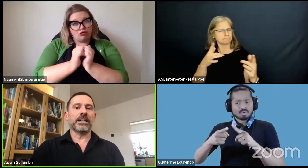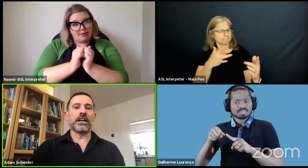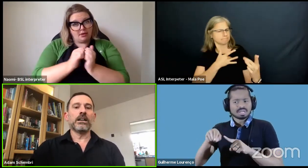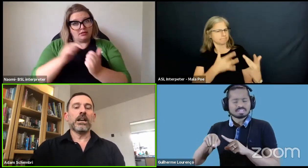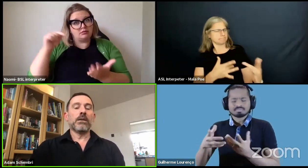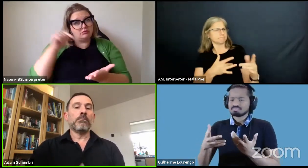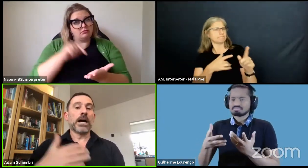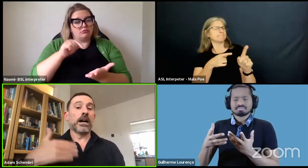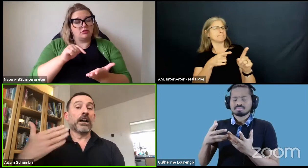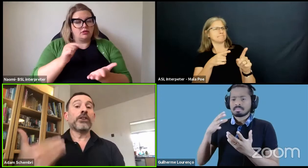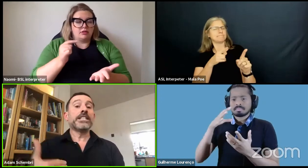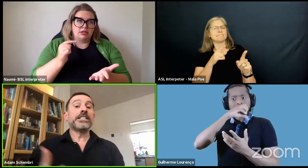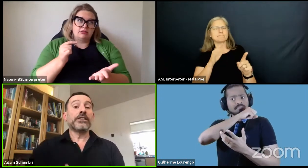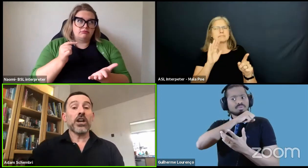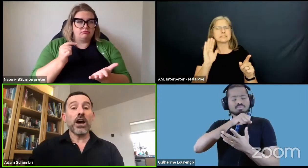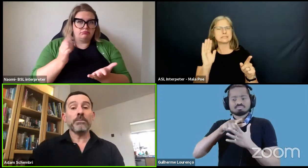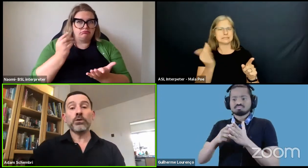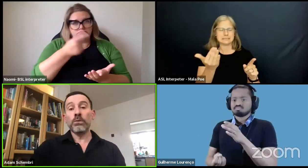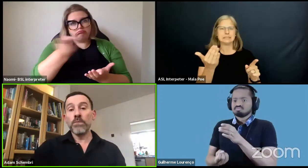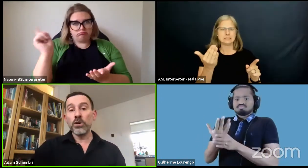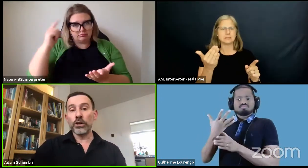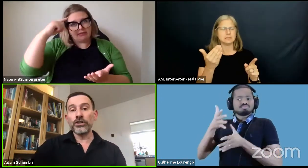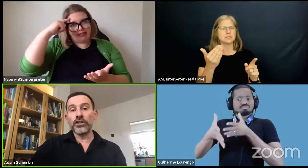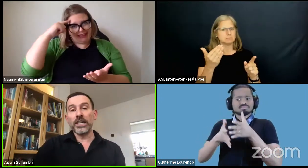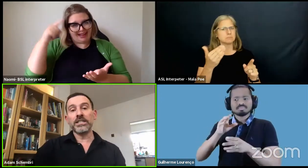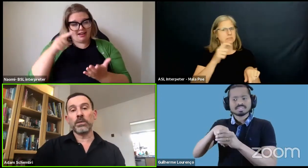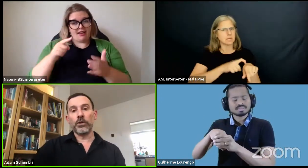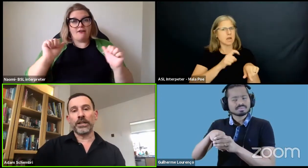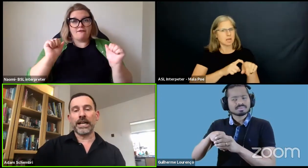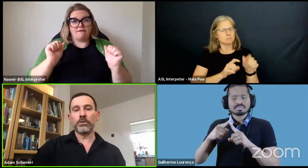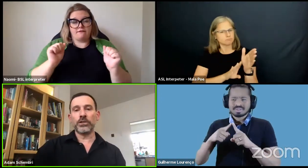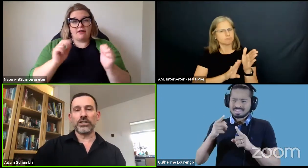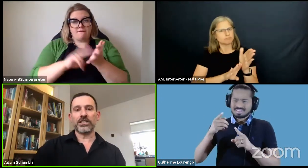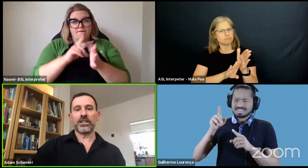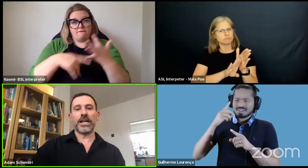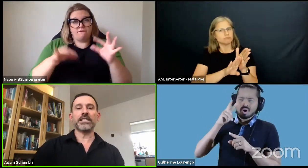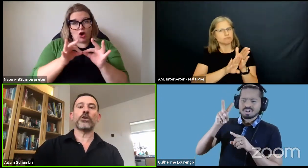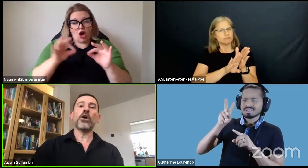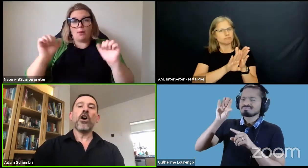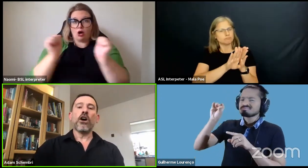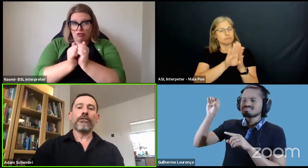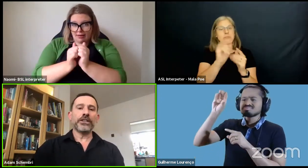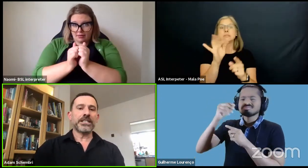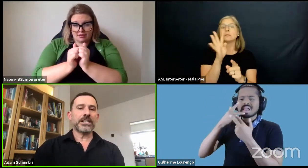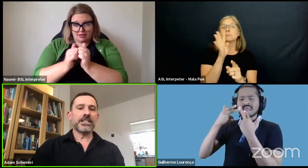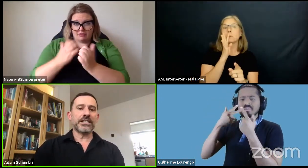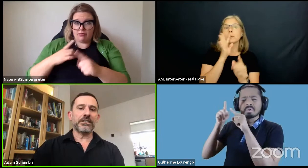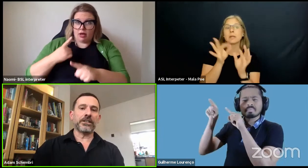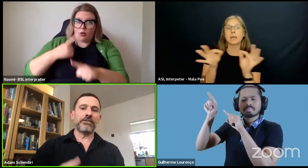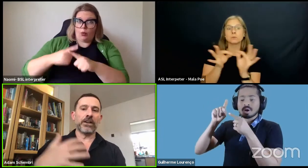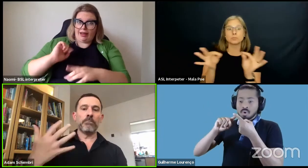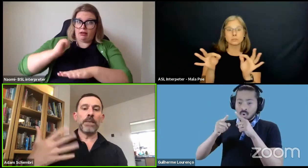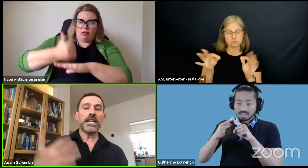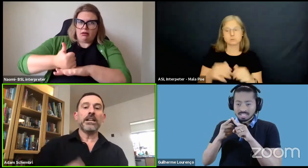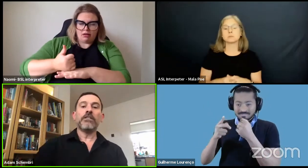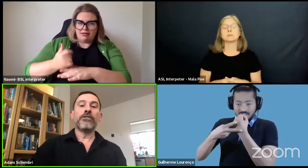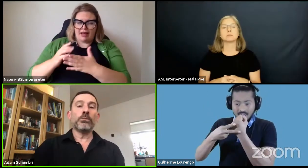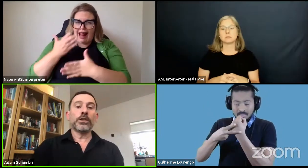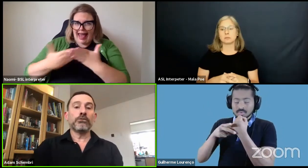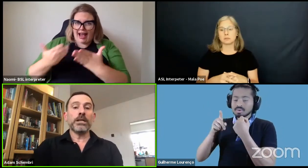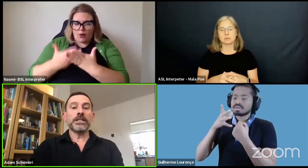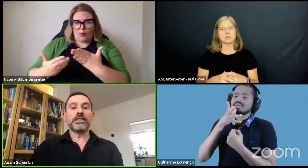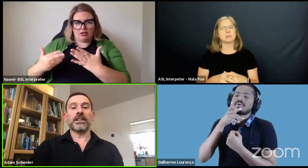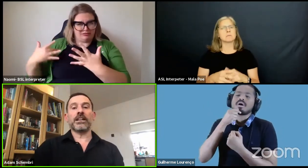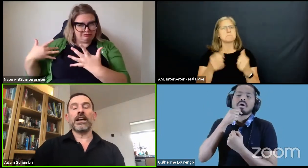take a great deal of time to emerge in spoken languages. Okay, so often it's considered that many